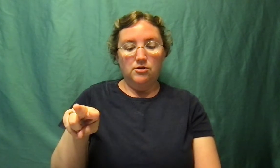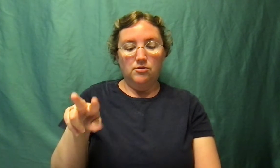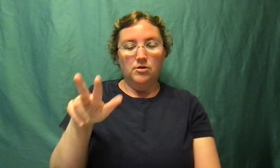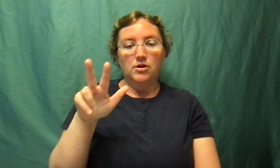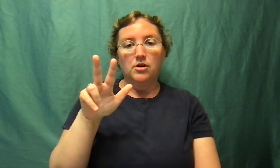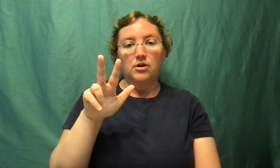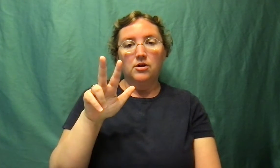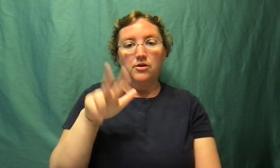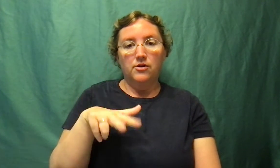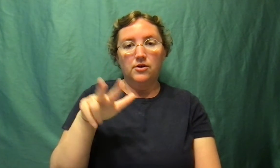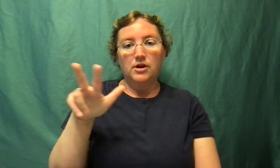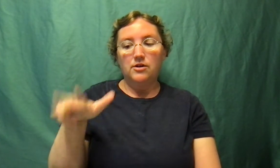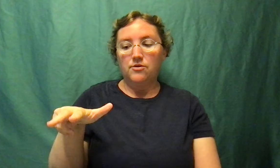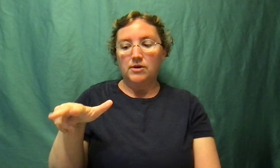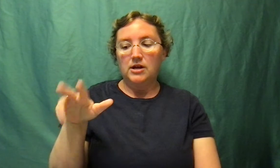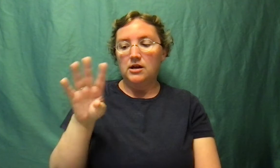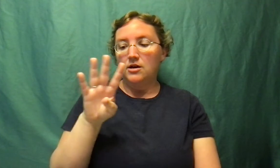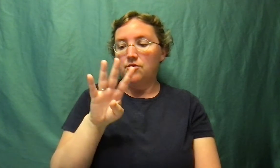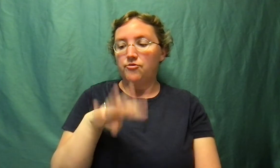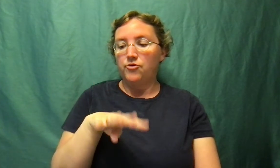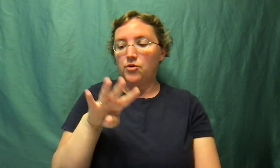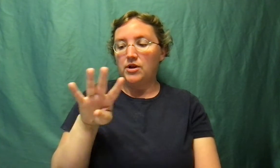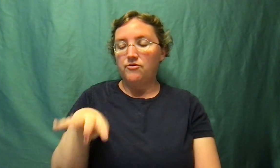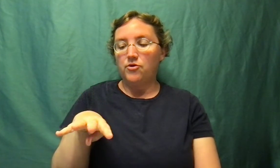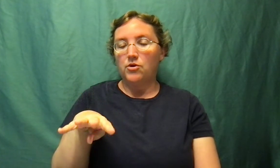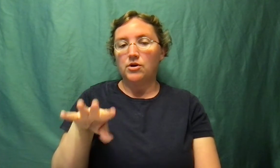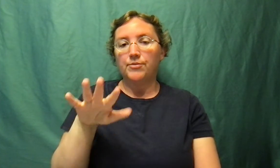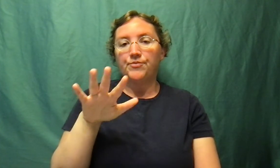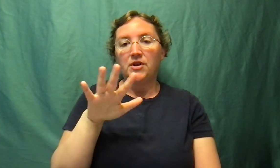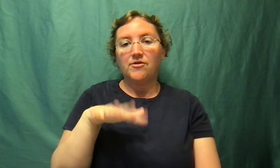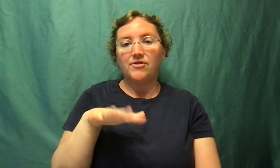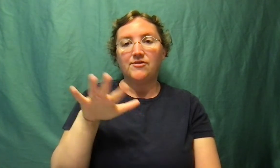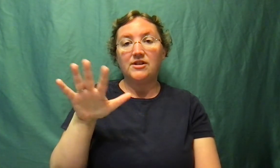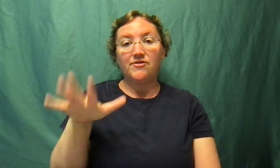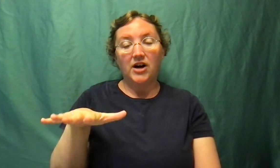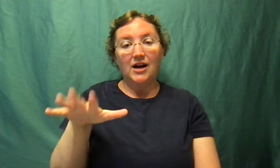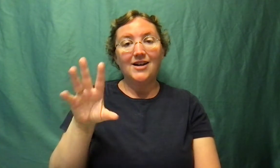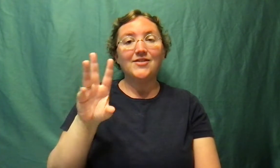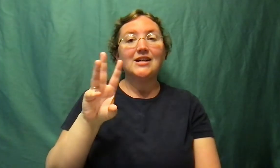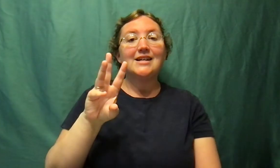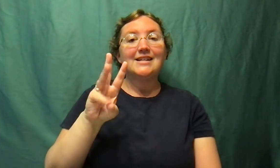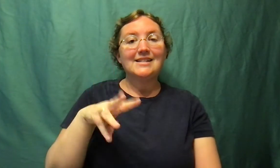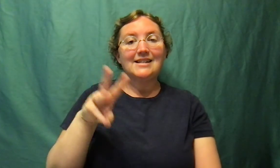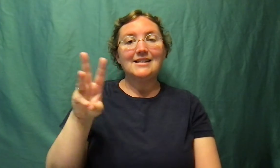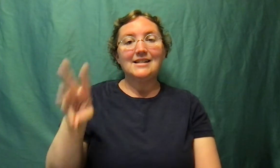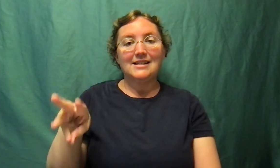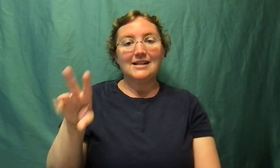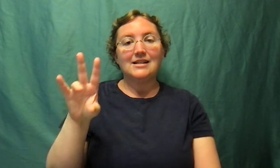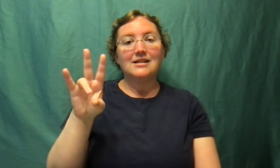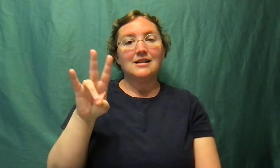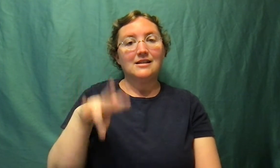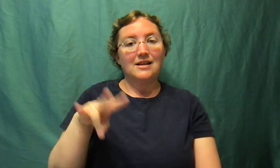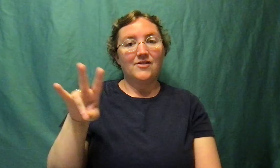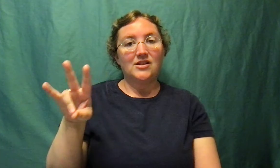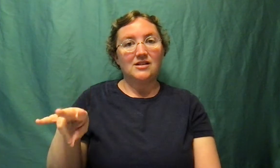22, 33, 44, 55, 66,